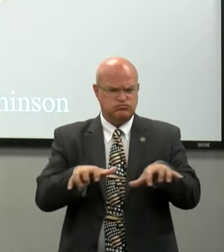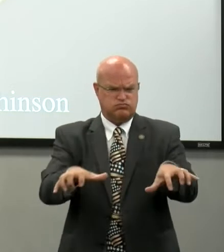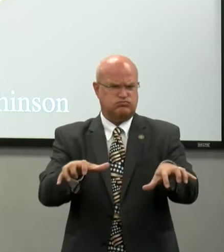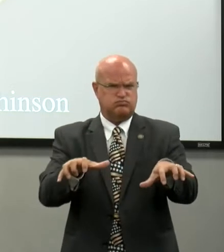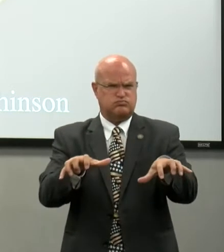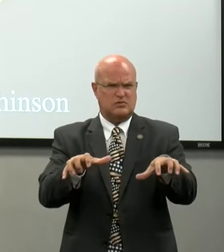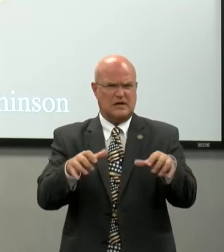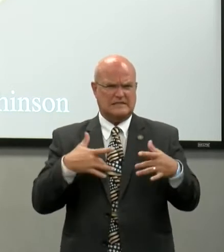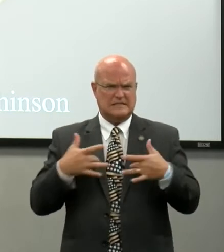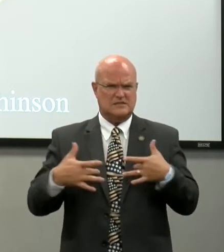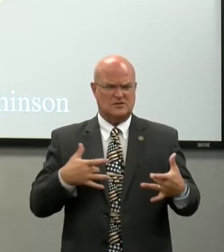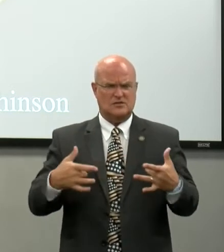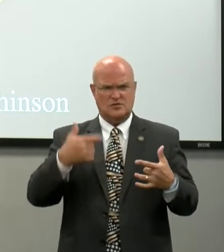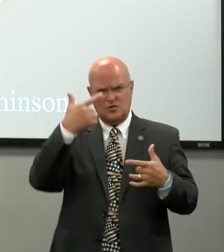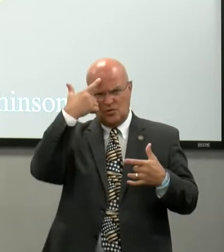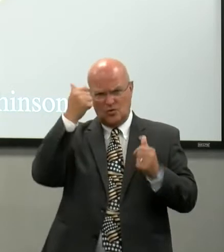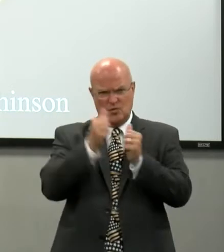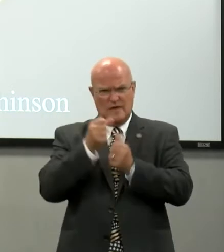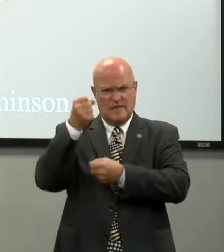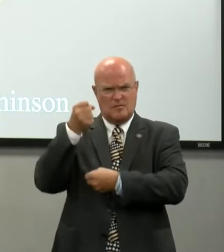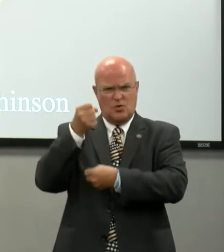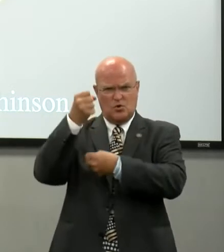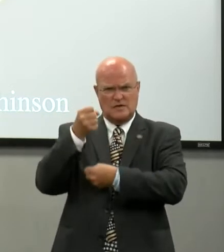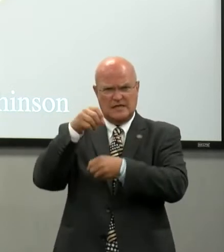seen protests since the summer?